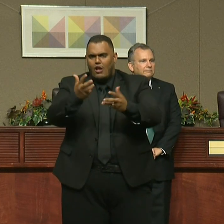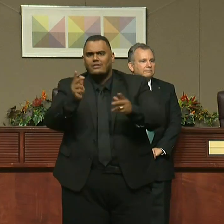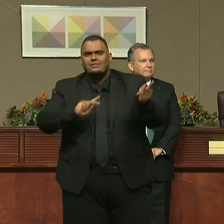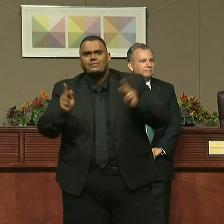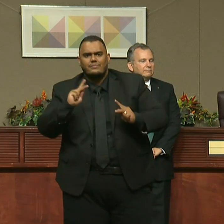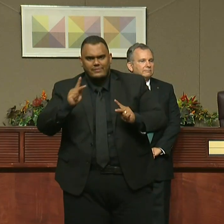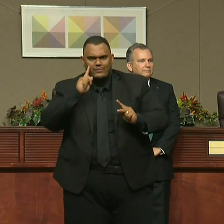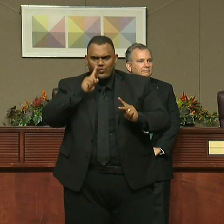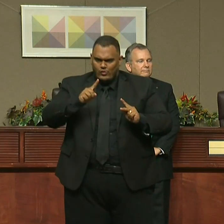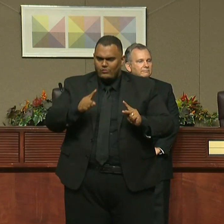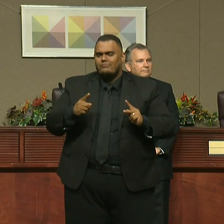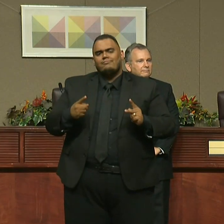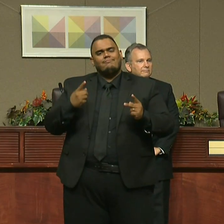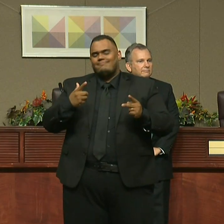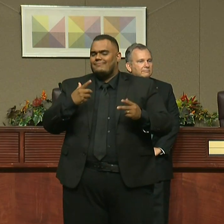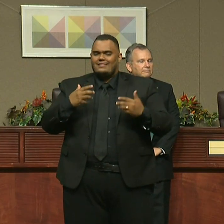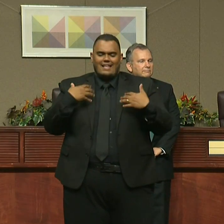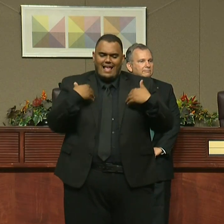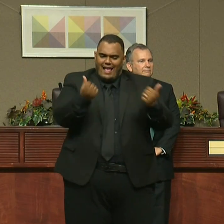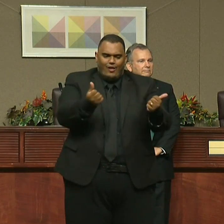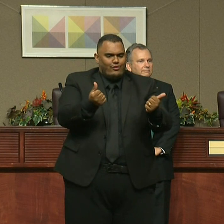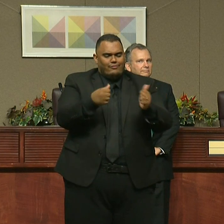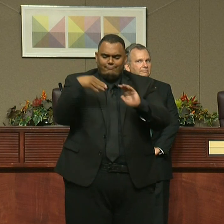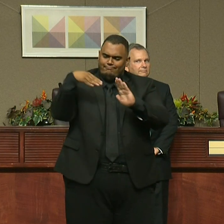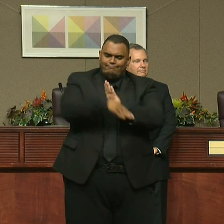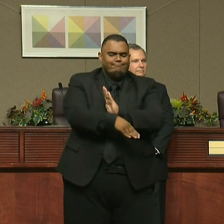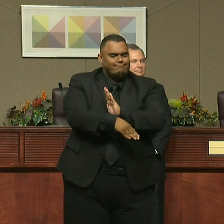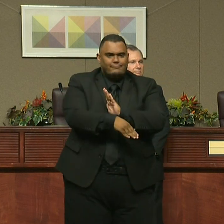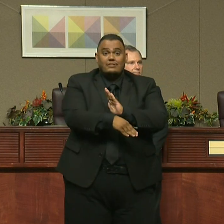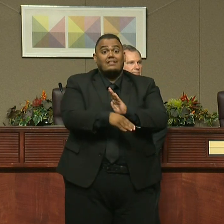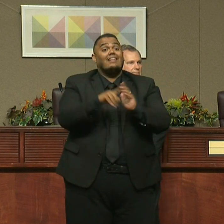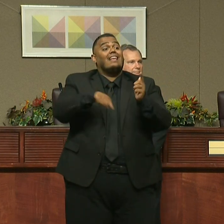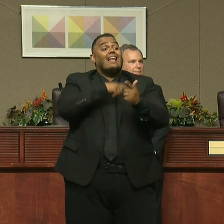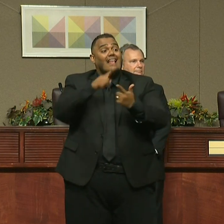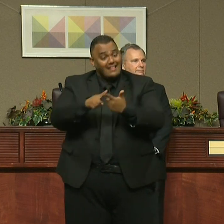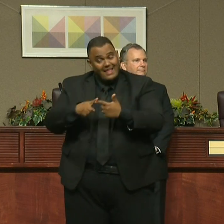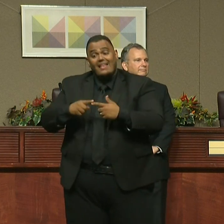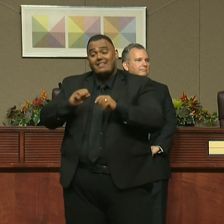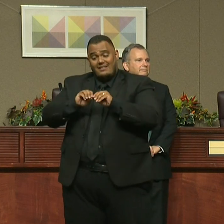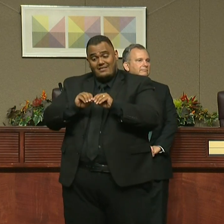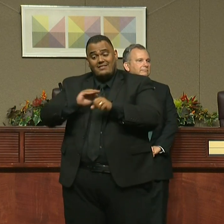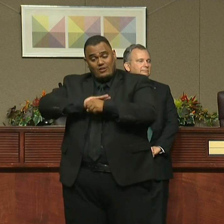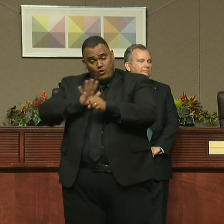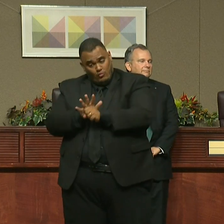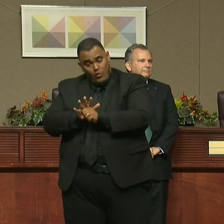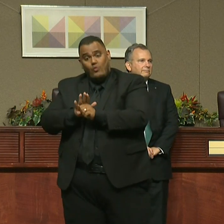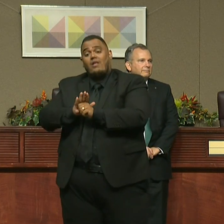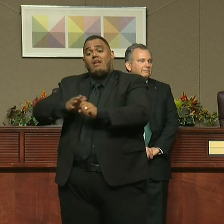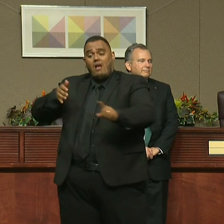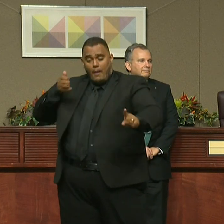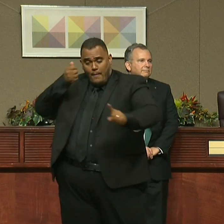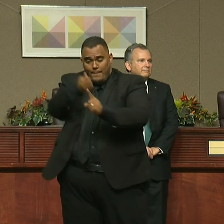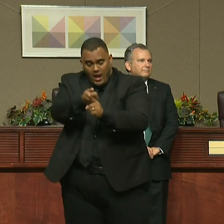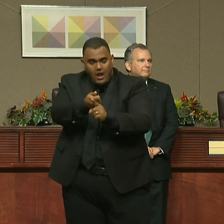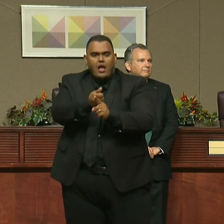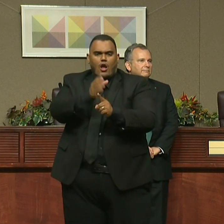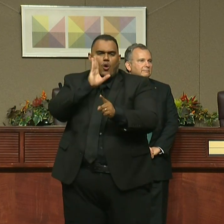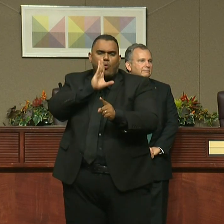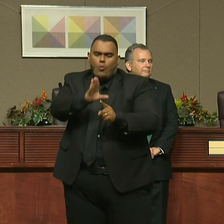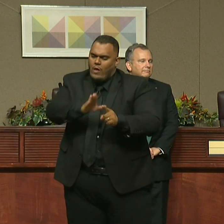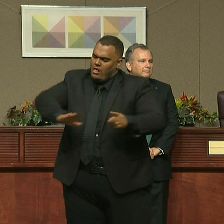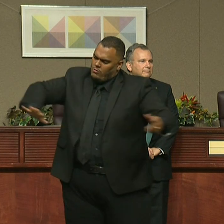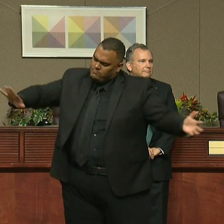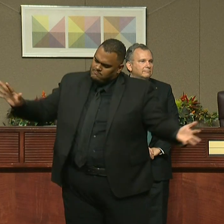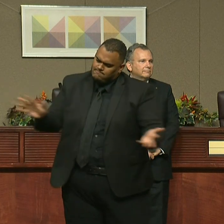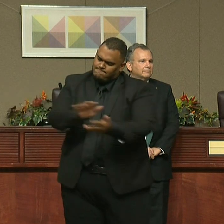outcomes. And then a pandemic like this come, and it doesn't discriminate. It just got ravaged through your population. Of